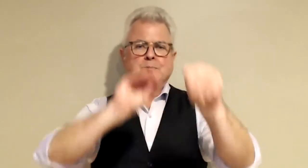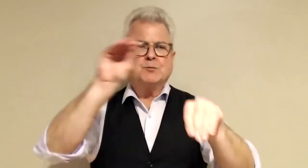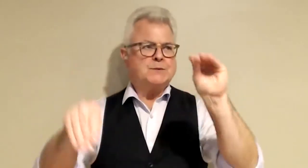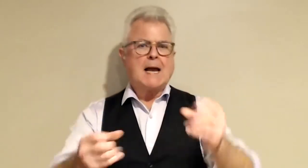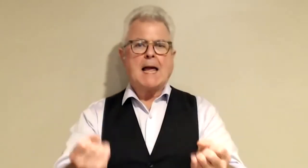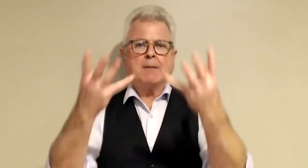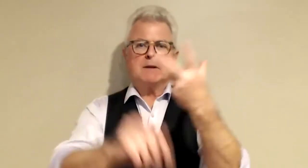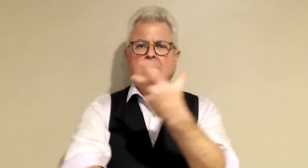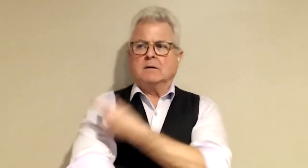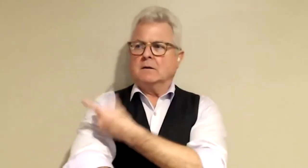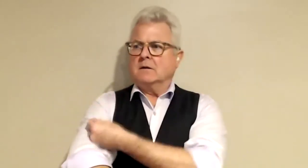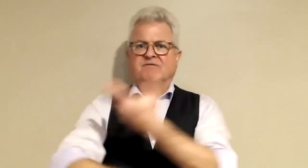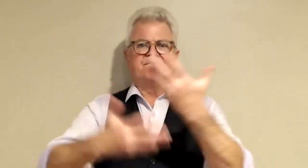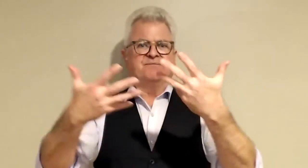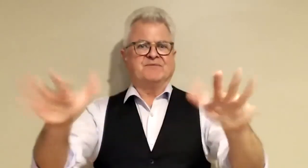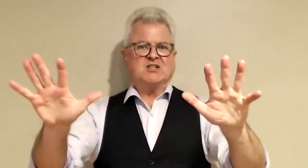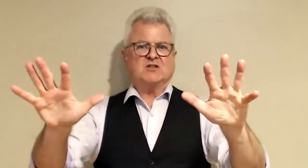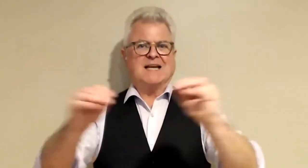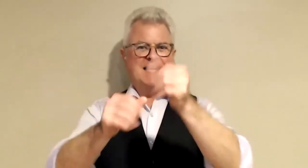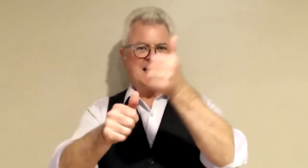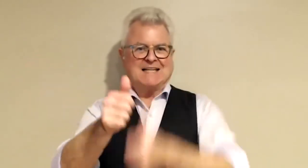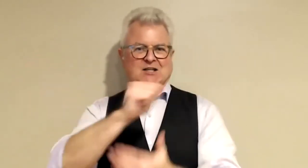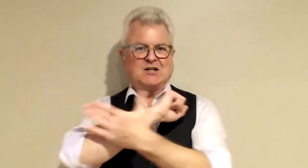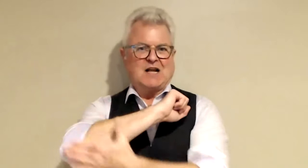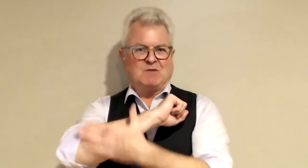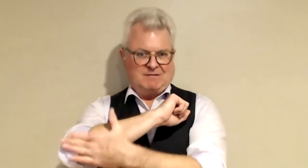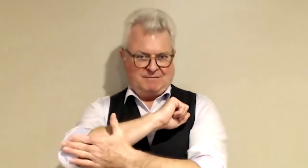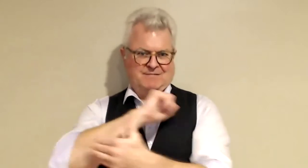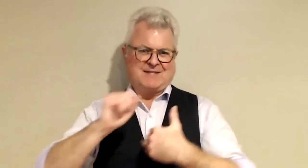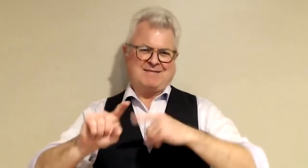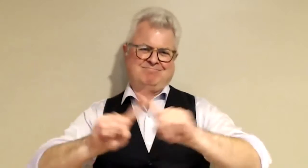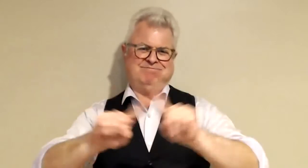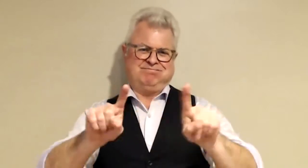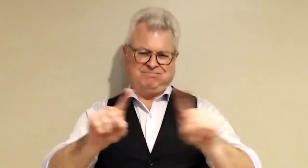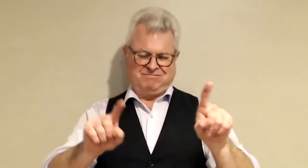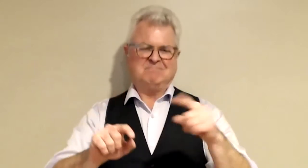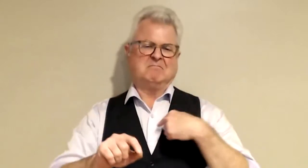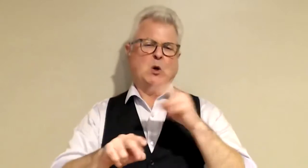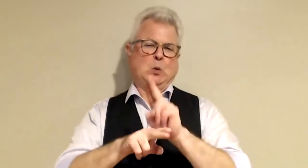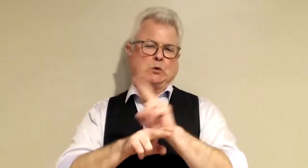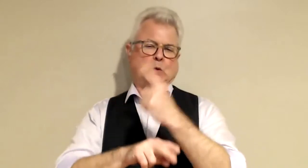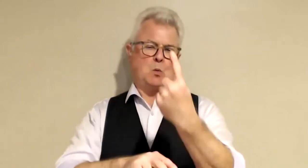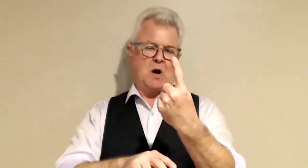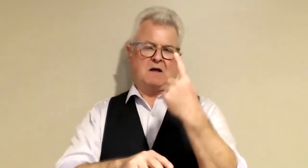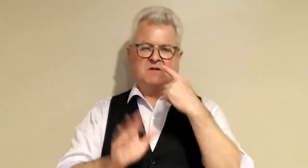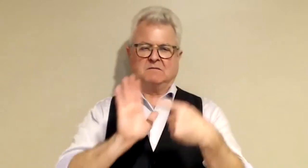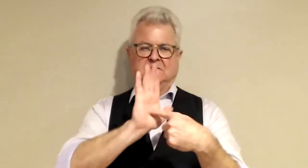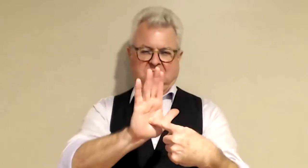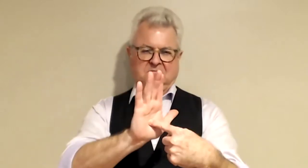Vaccine Tracking, which basically shows the percentage of each country in terms of their population of who has been